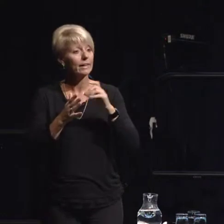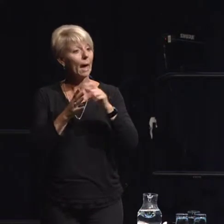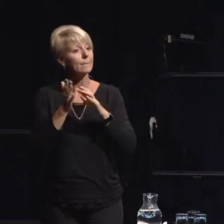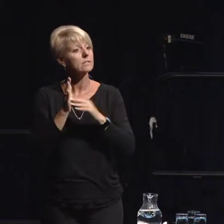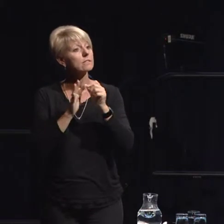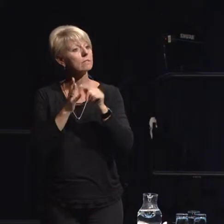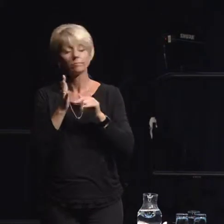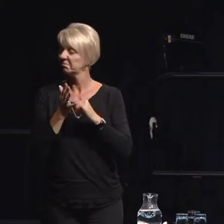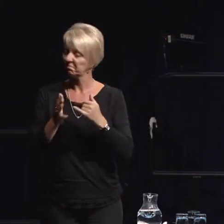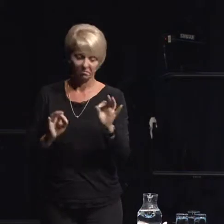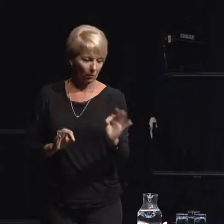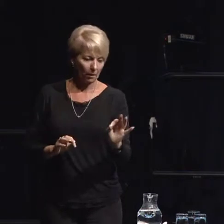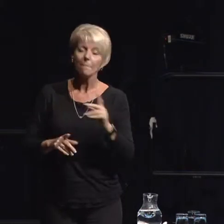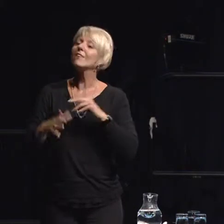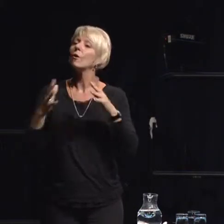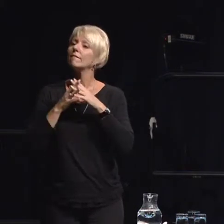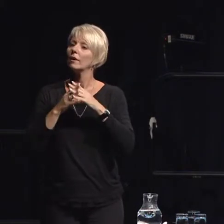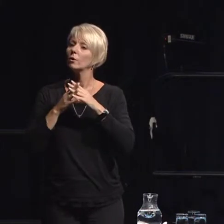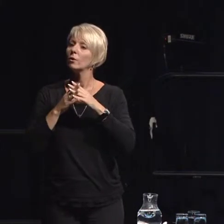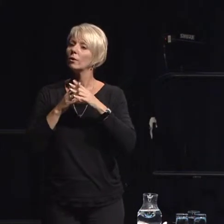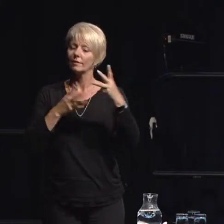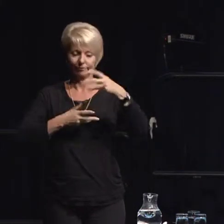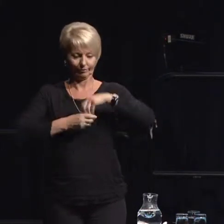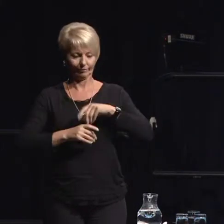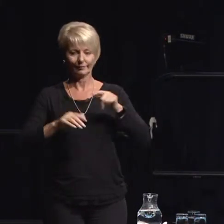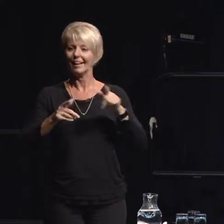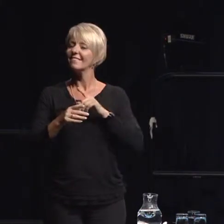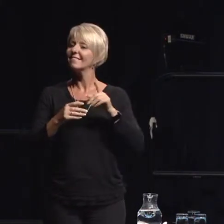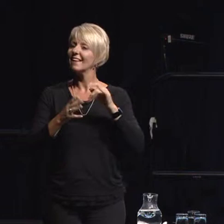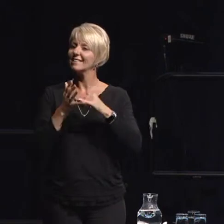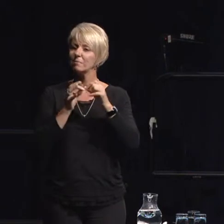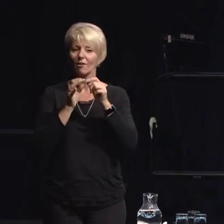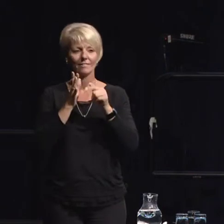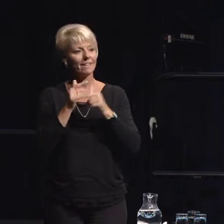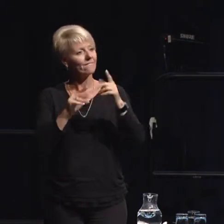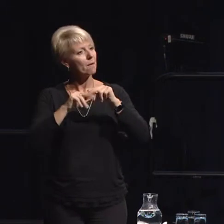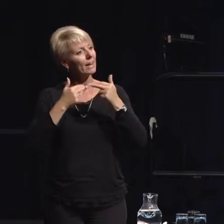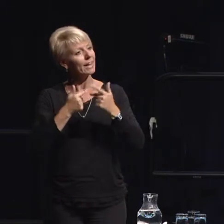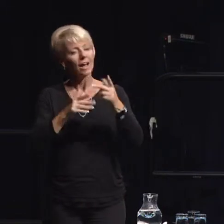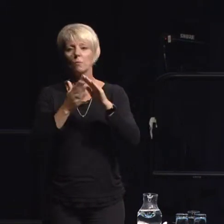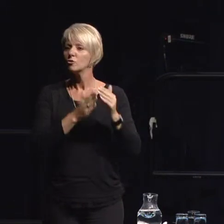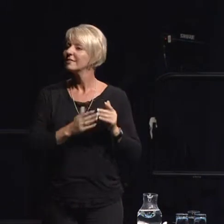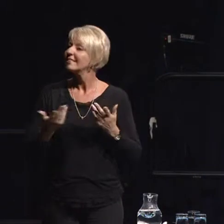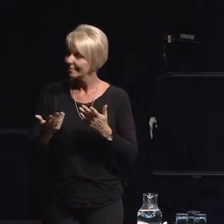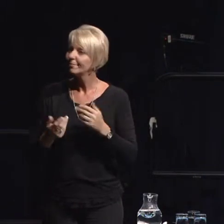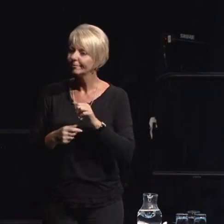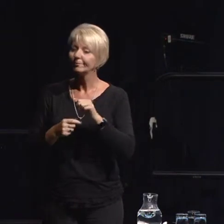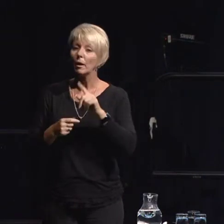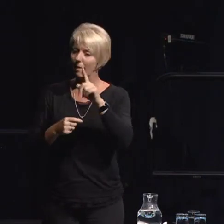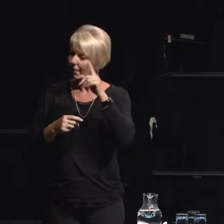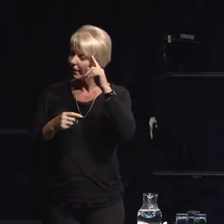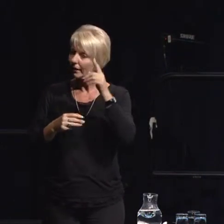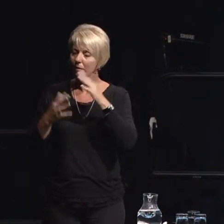will always remain a valued part of Southbank's extended family and global community. And I'd encourage you to think about becoming part